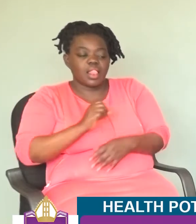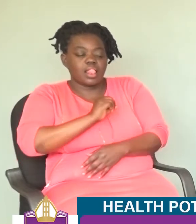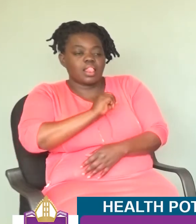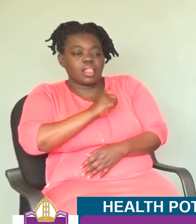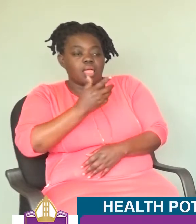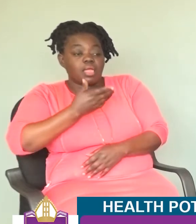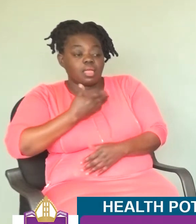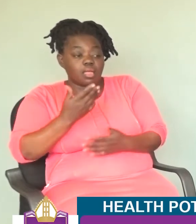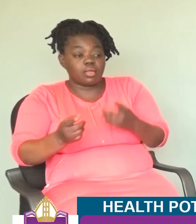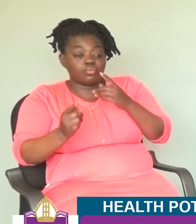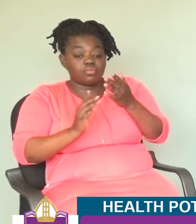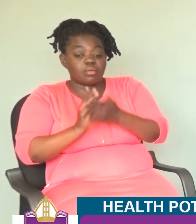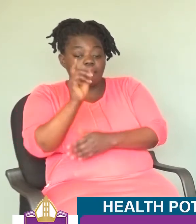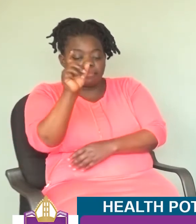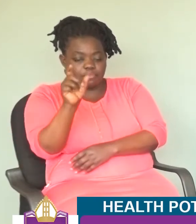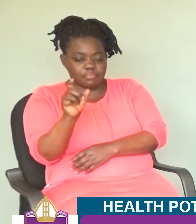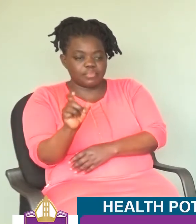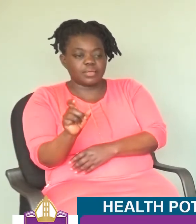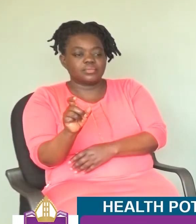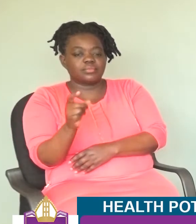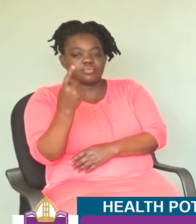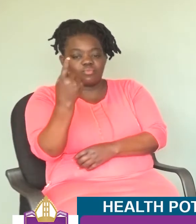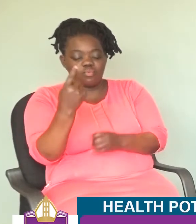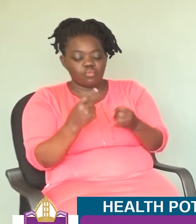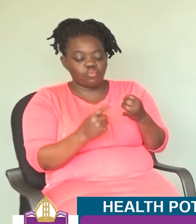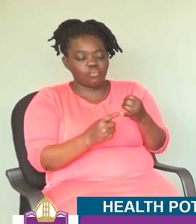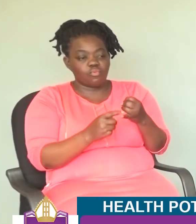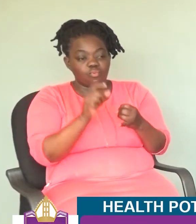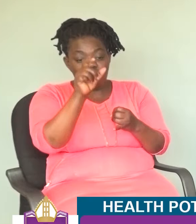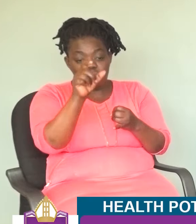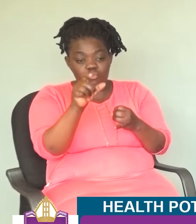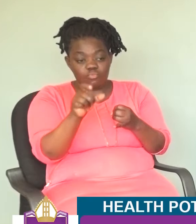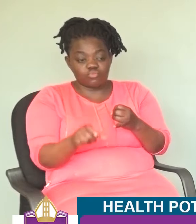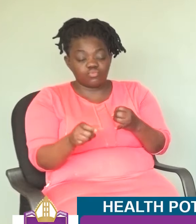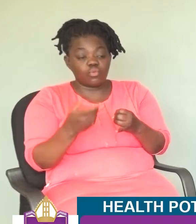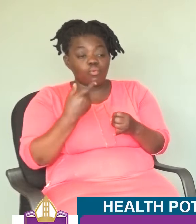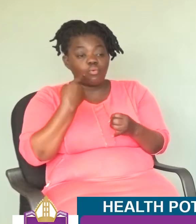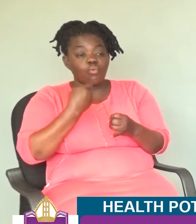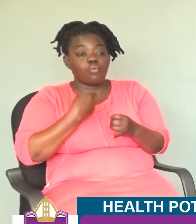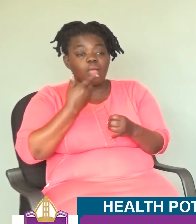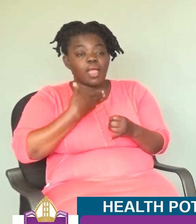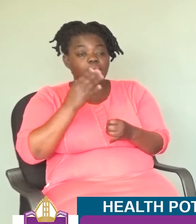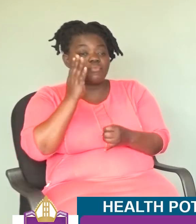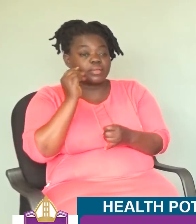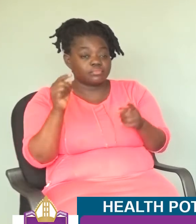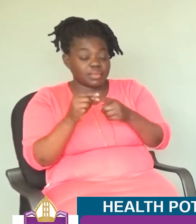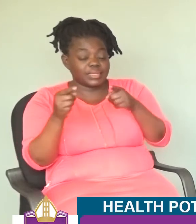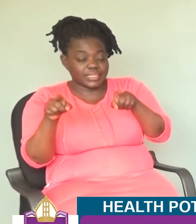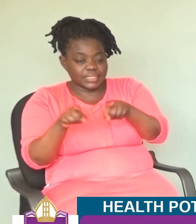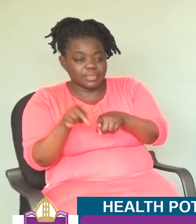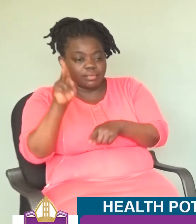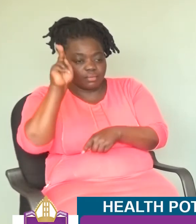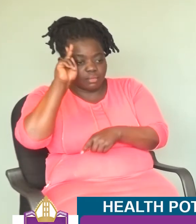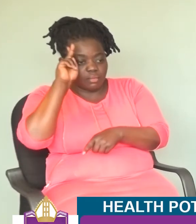have is that we are talking to the right person. One, a person who has the experience, but also the knowledge.